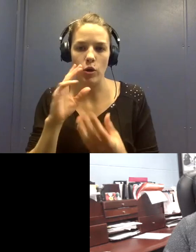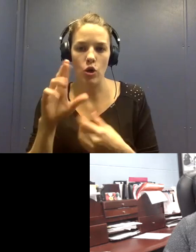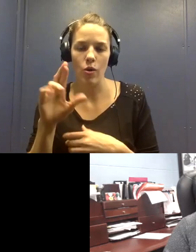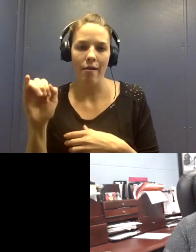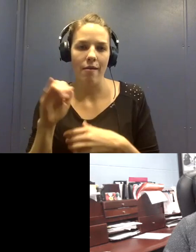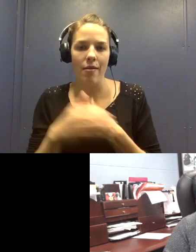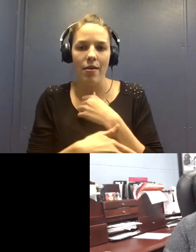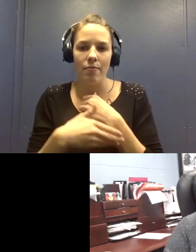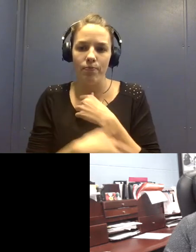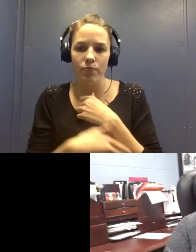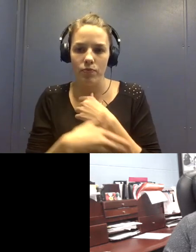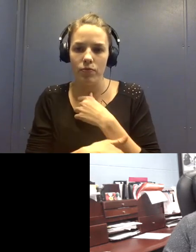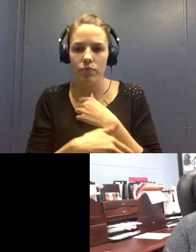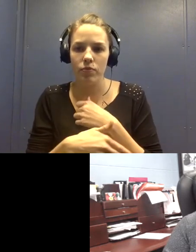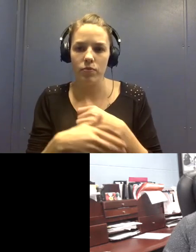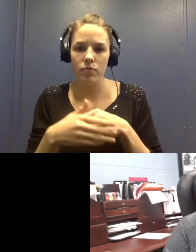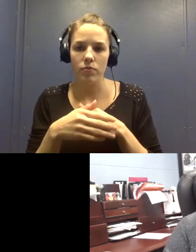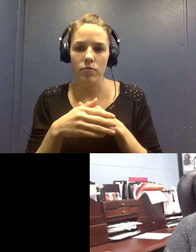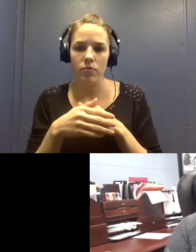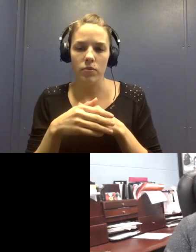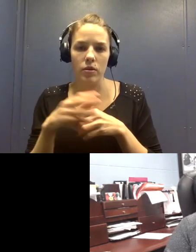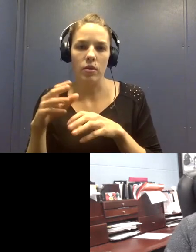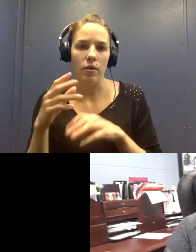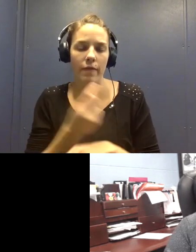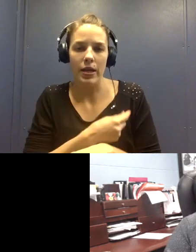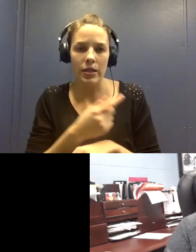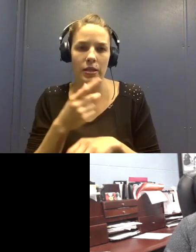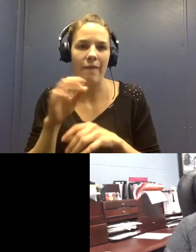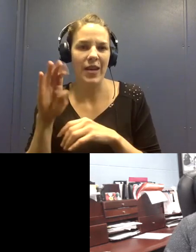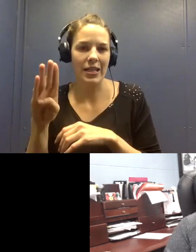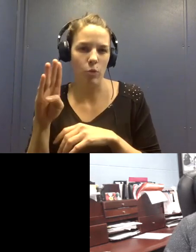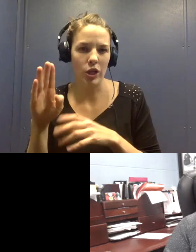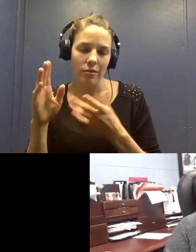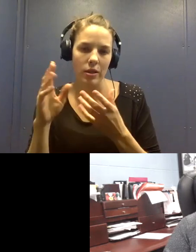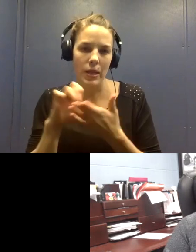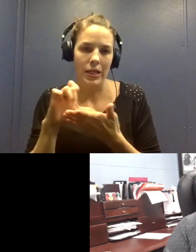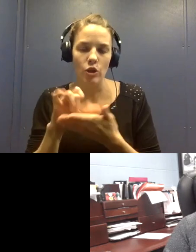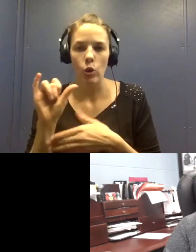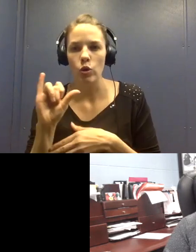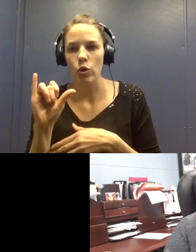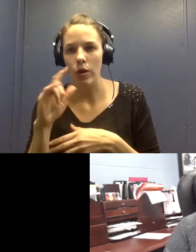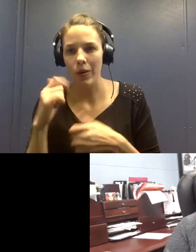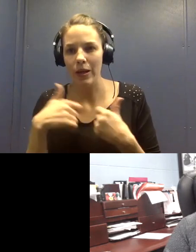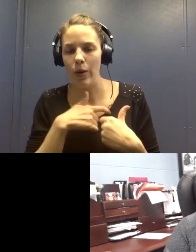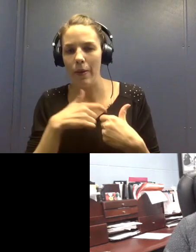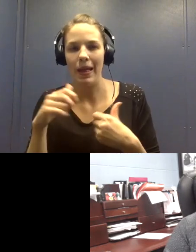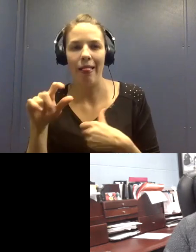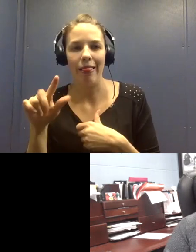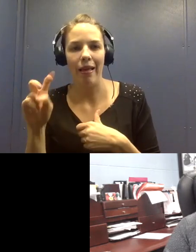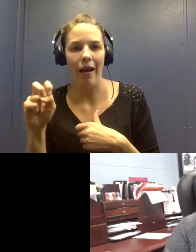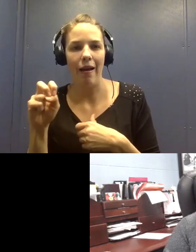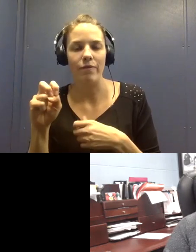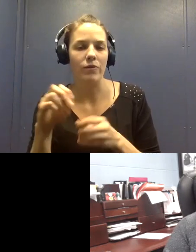County Health Department's Facebook page. We will be live broadcasting that